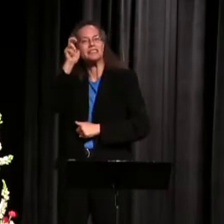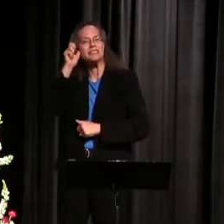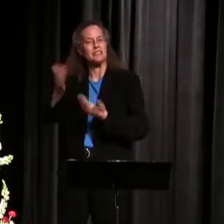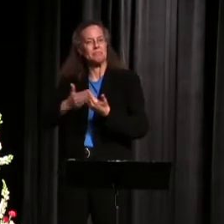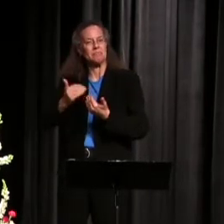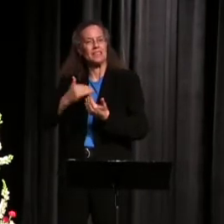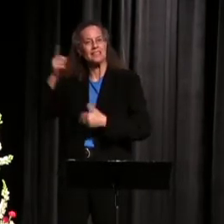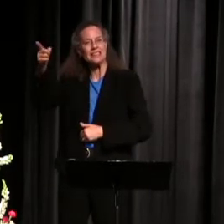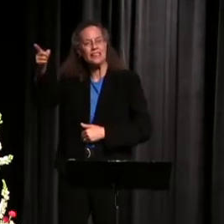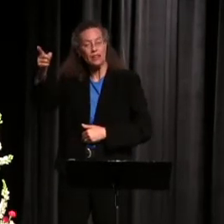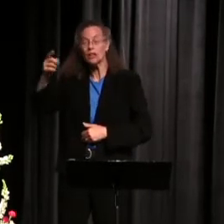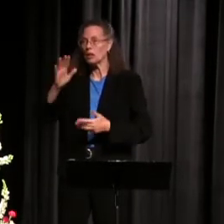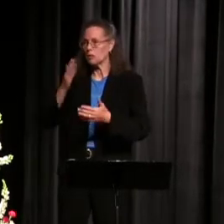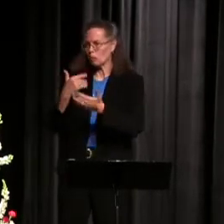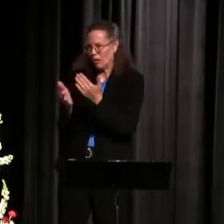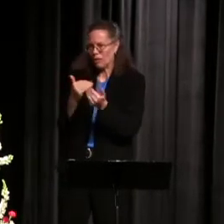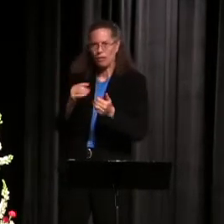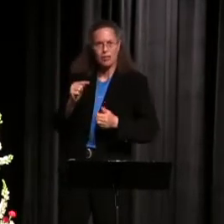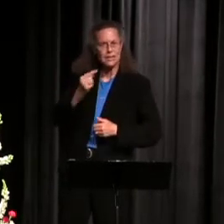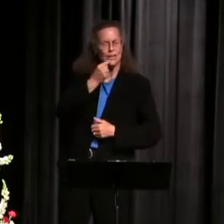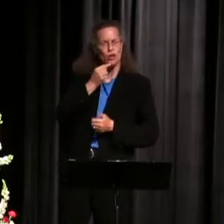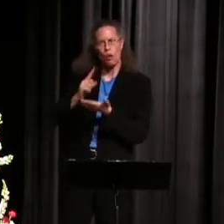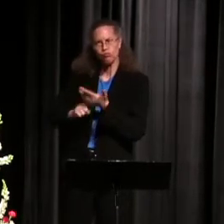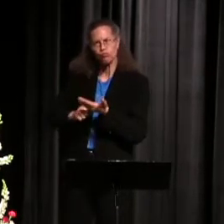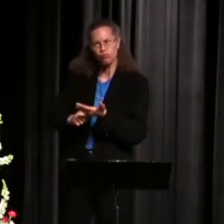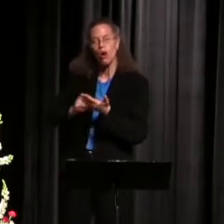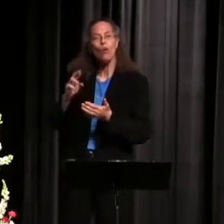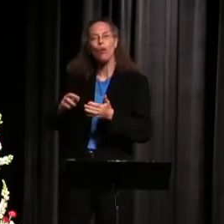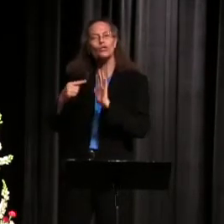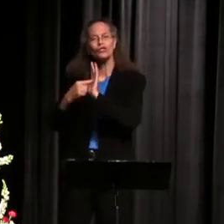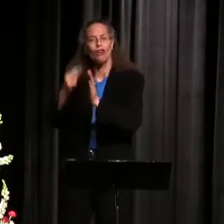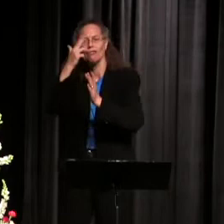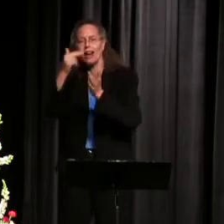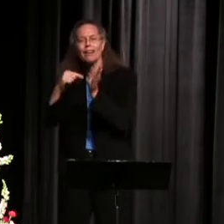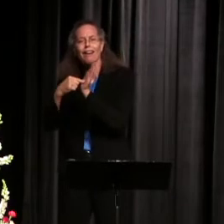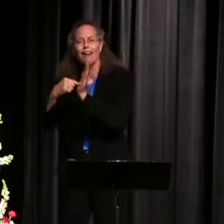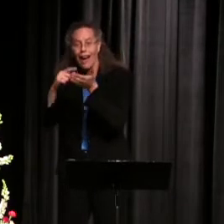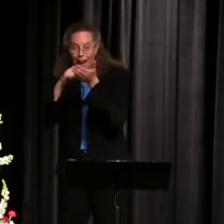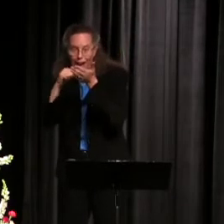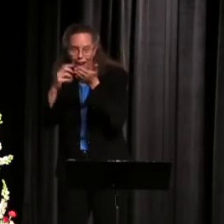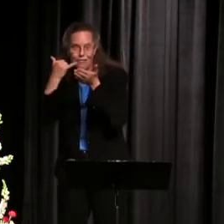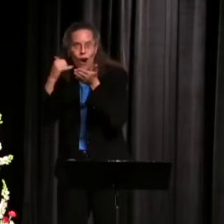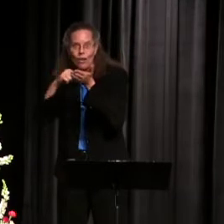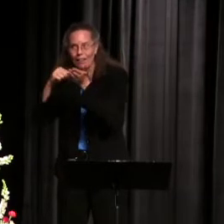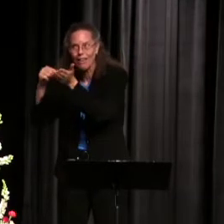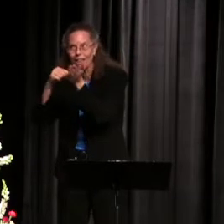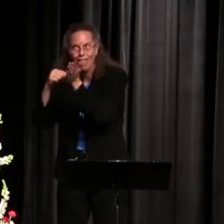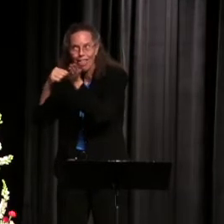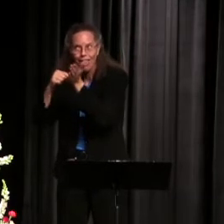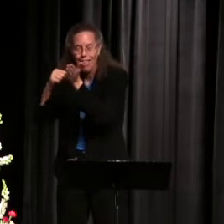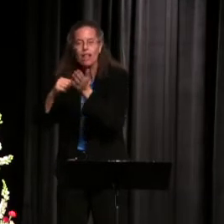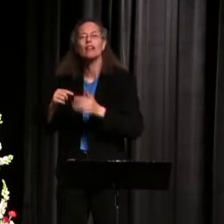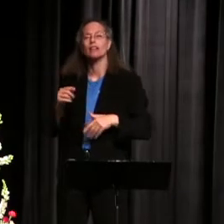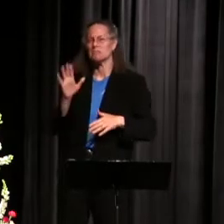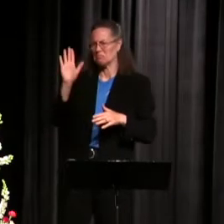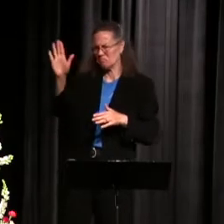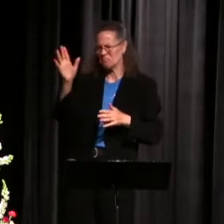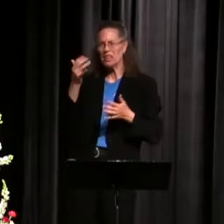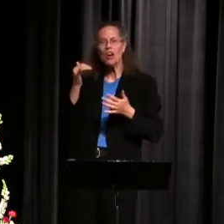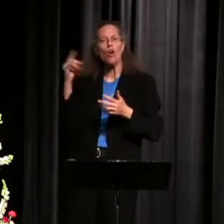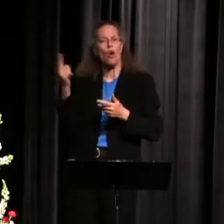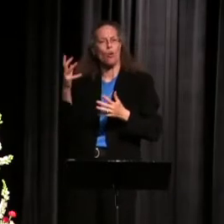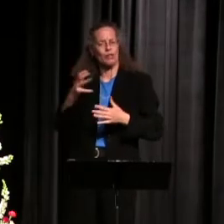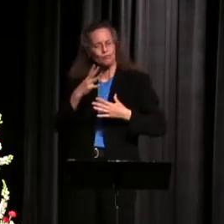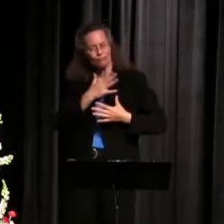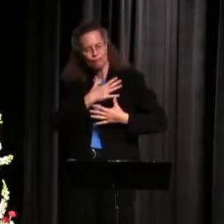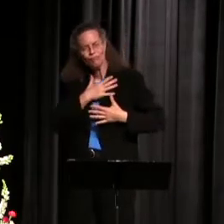a serious conversation or one that involves showing him multiple TikToks. Either way, he wanted to hear what we had to say. Even though